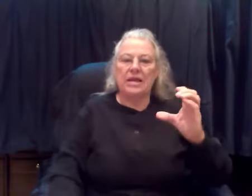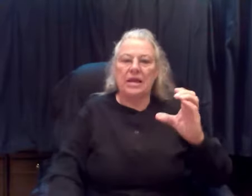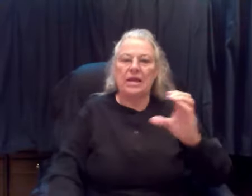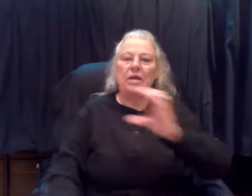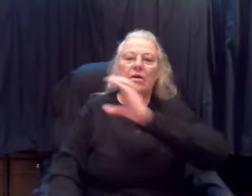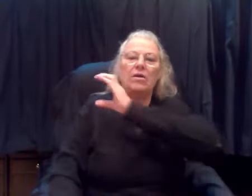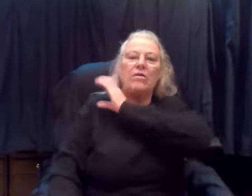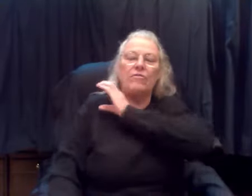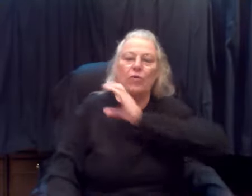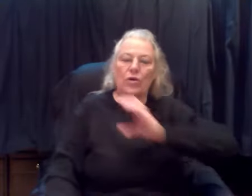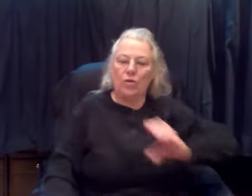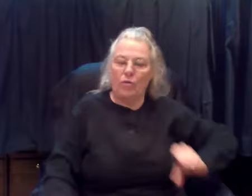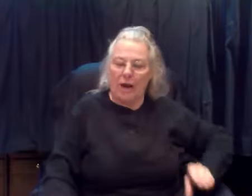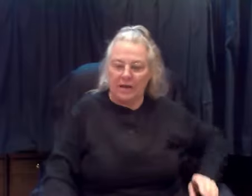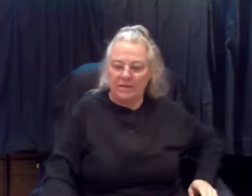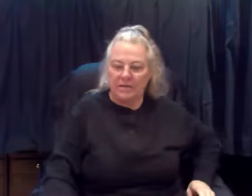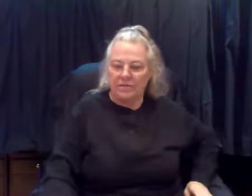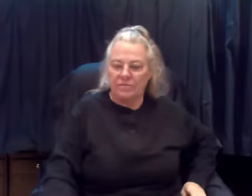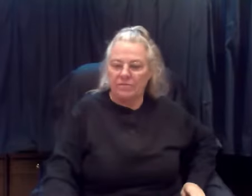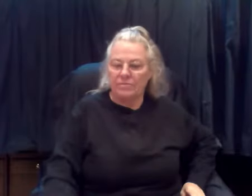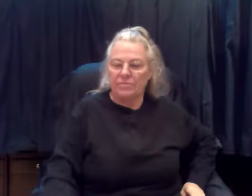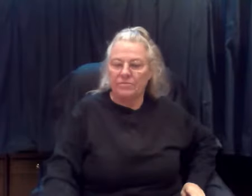C for Christ.